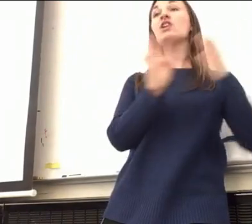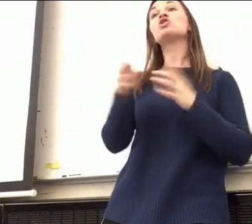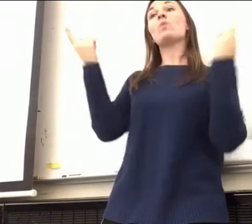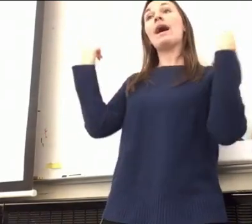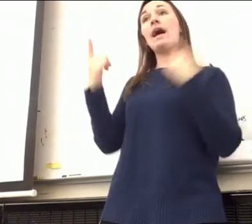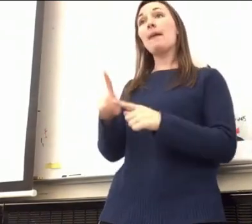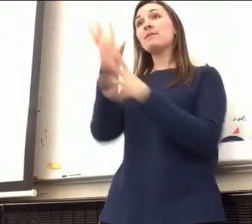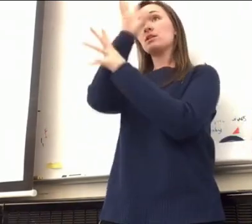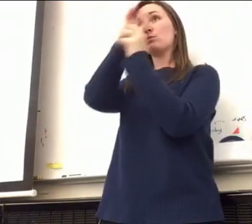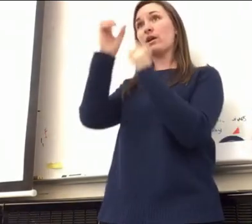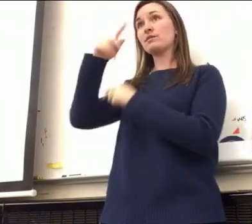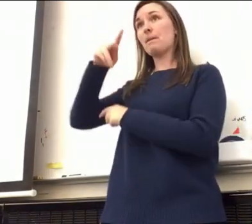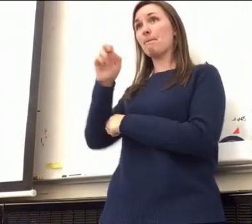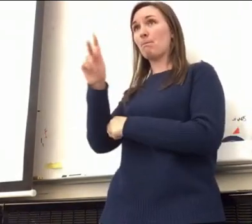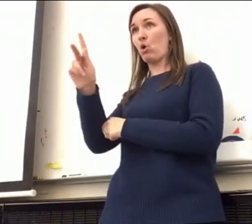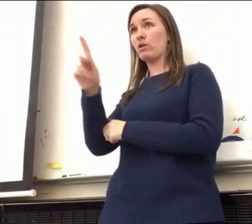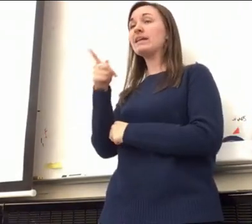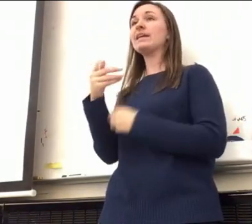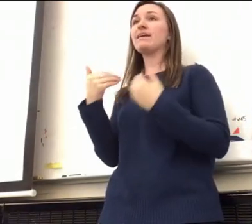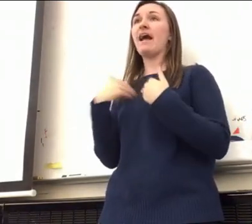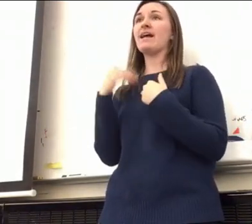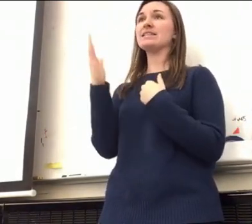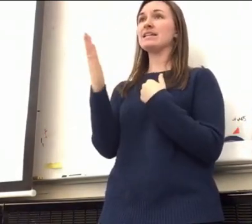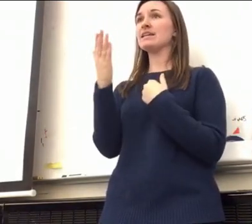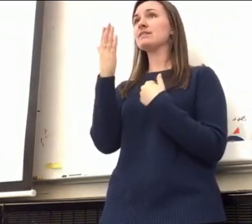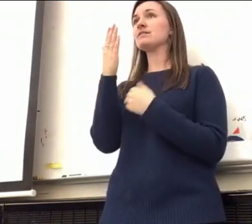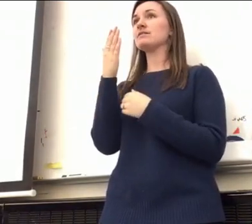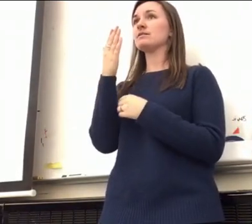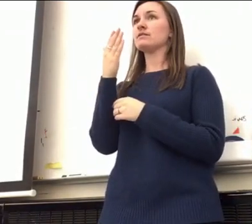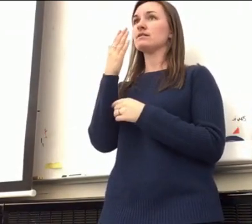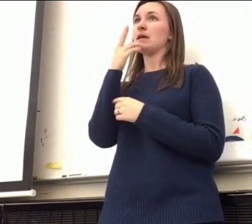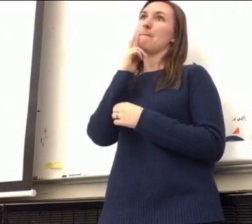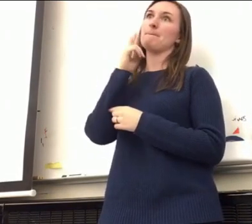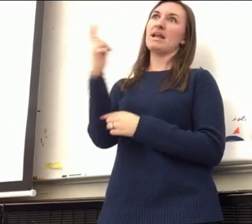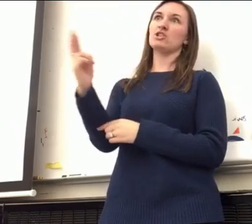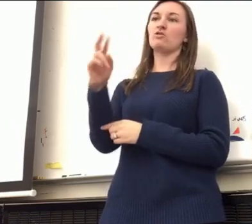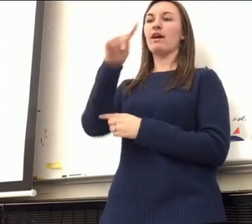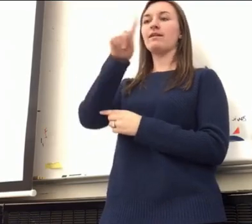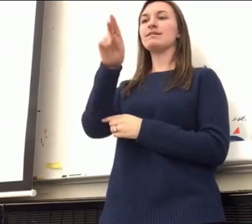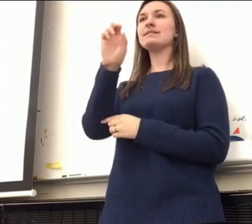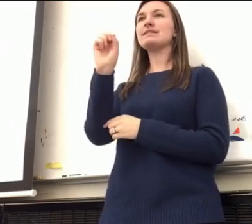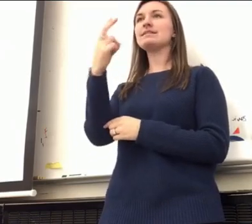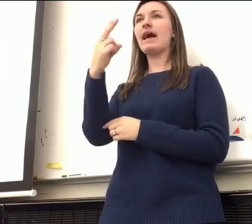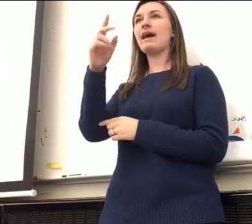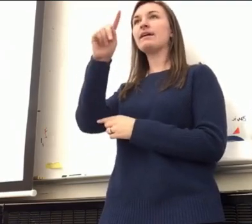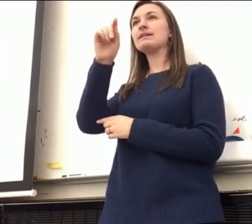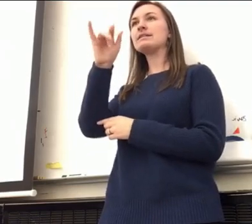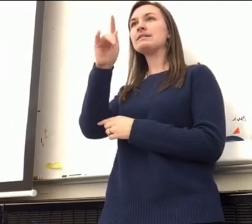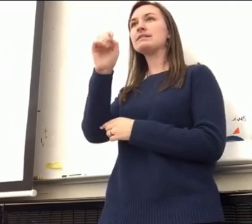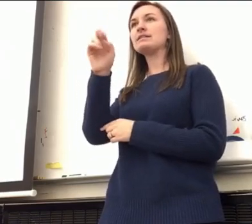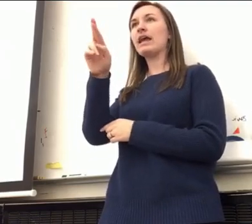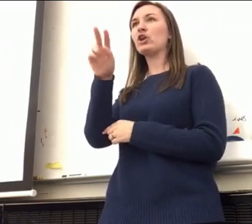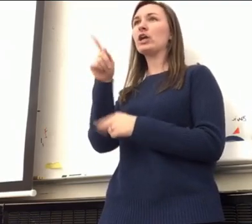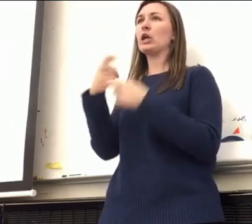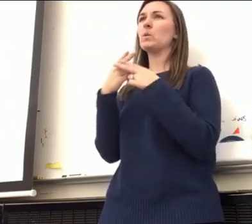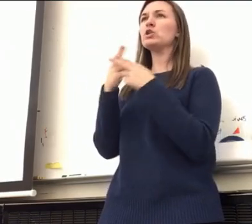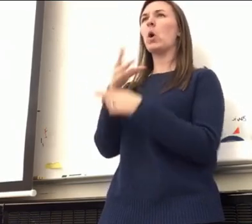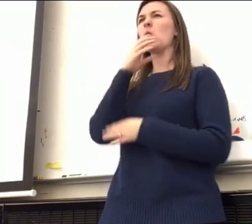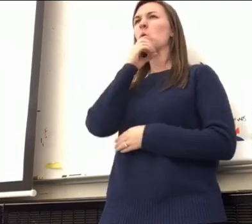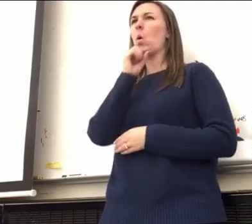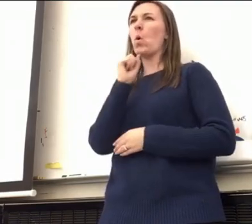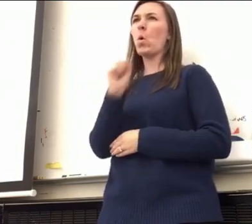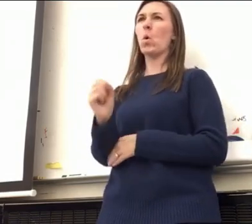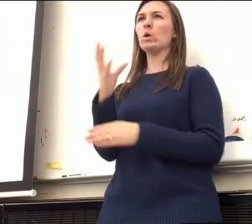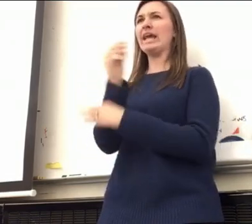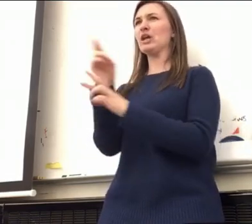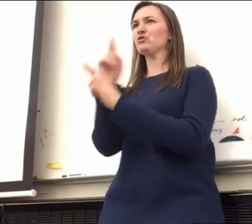happen is President Polk has his bestie, Zachary Taylor, who looks super old. He was actually called Old Rough and Ready. Okay,